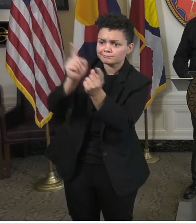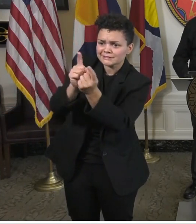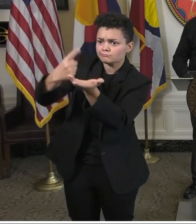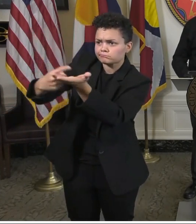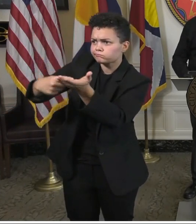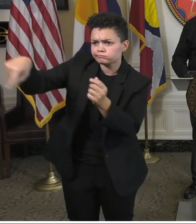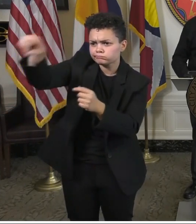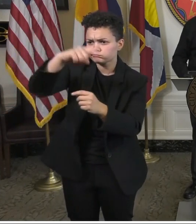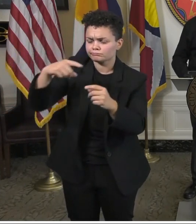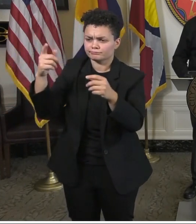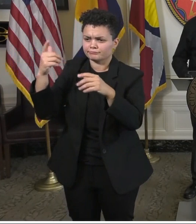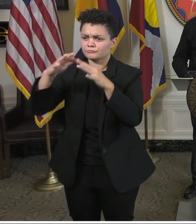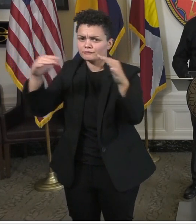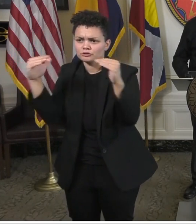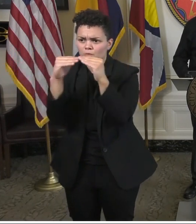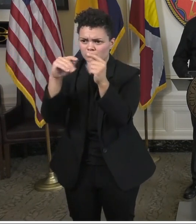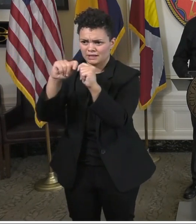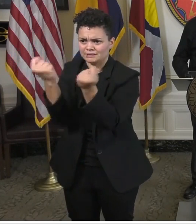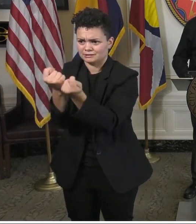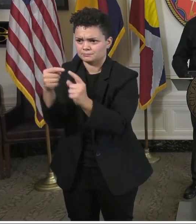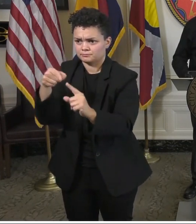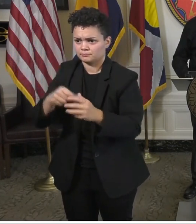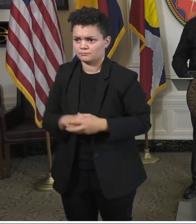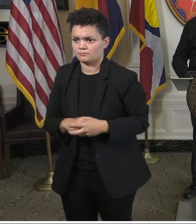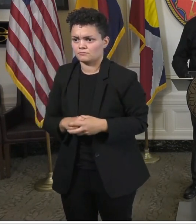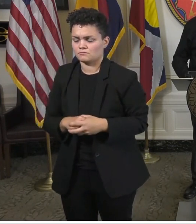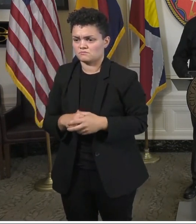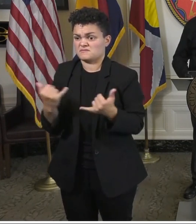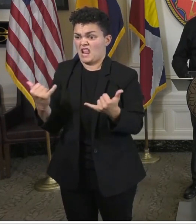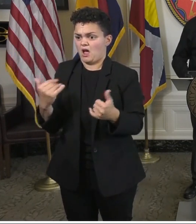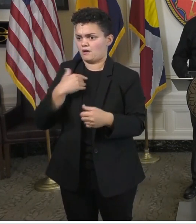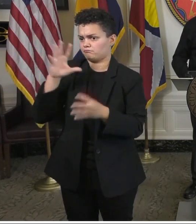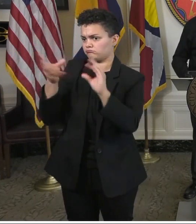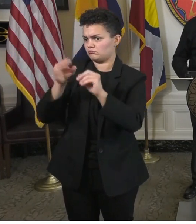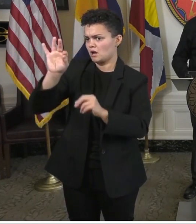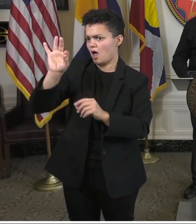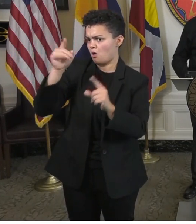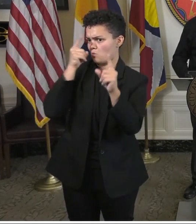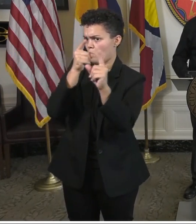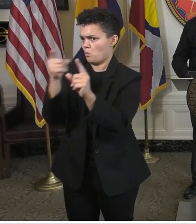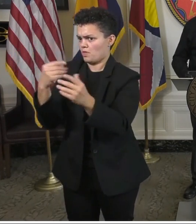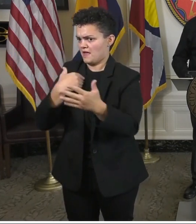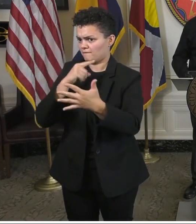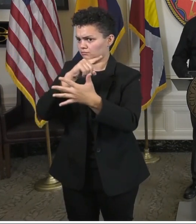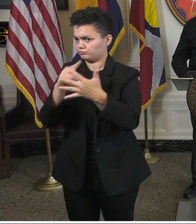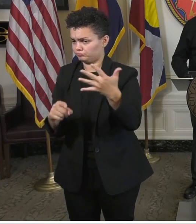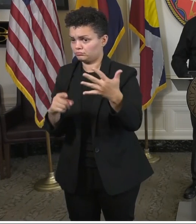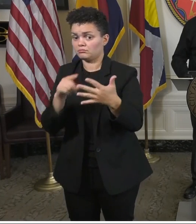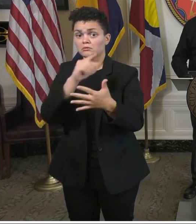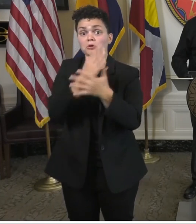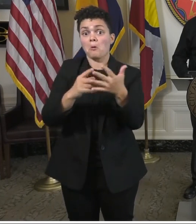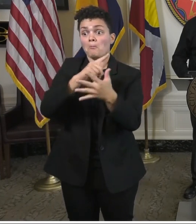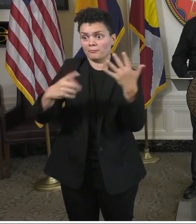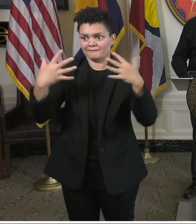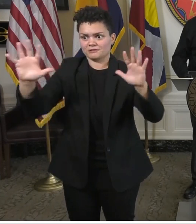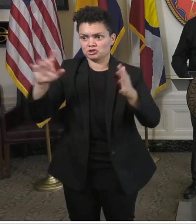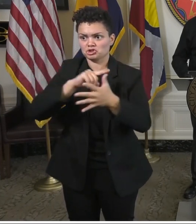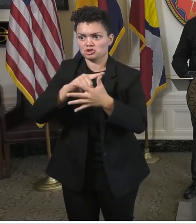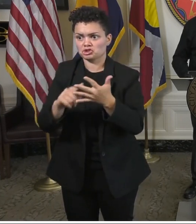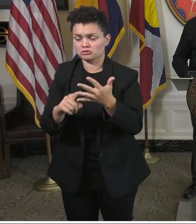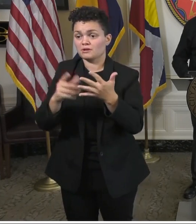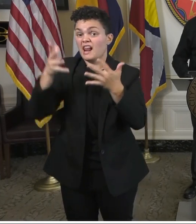across 9 objectives have been completed. Some of the tasks will take weeks to complete, others months, and still others will be